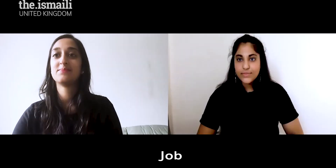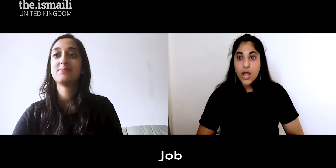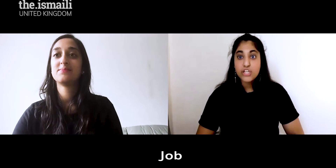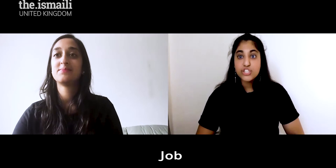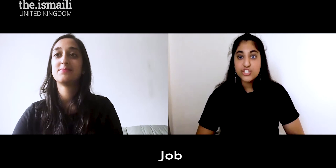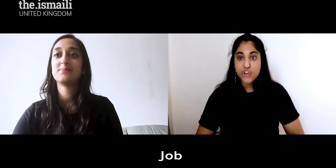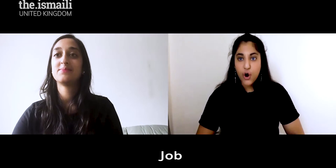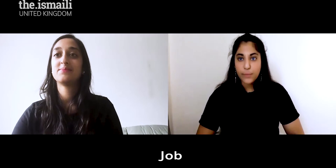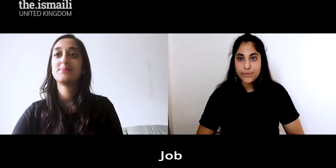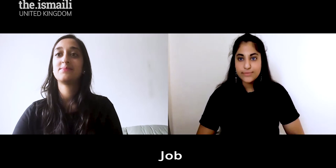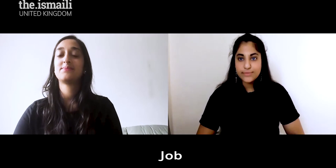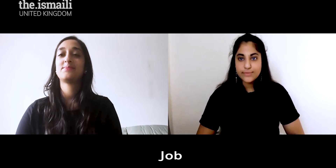Job.